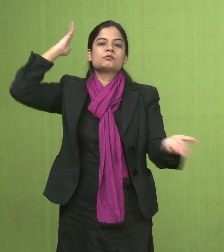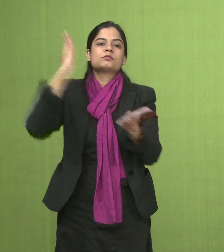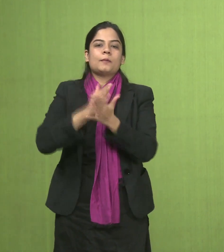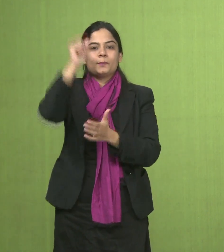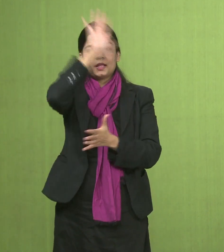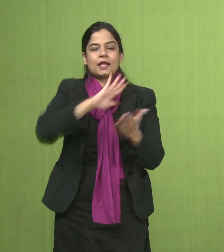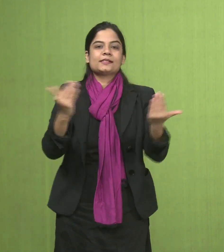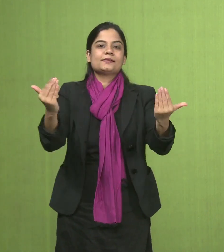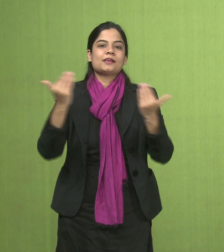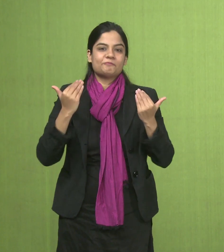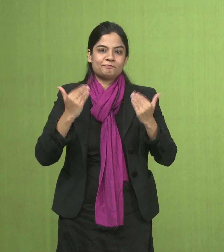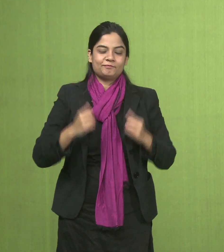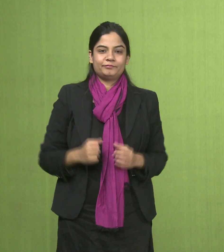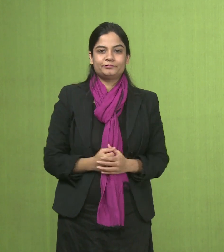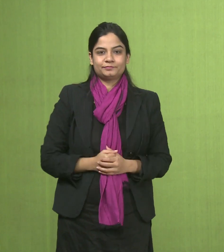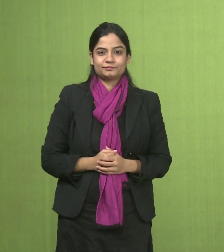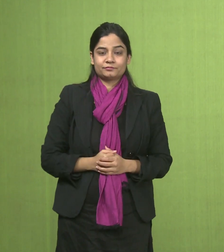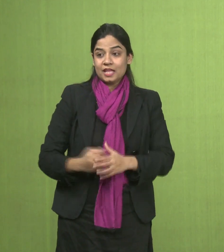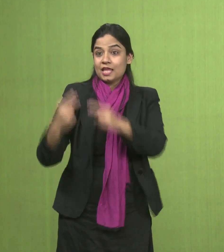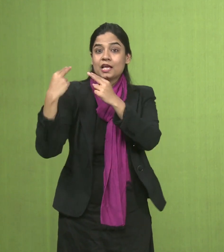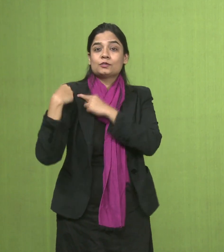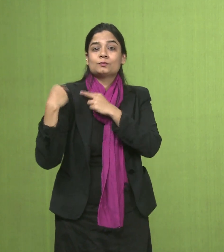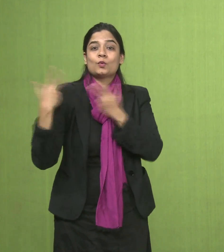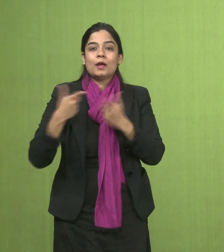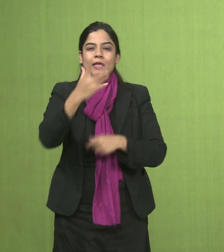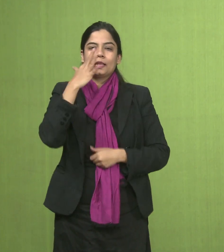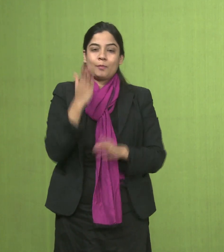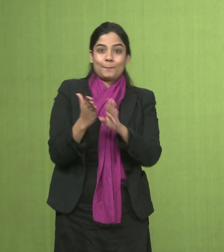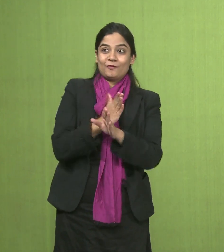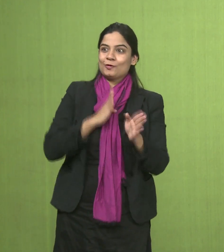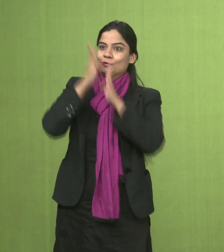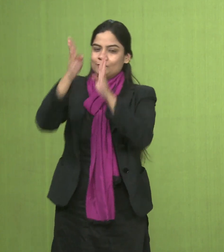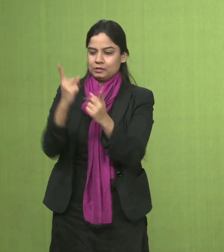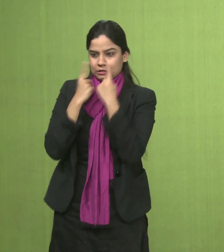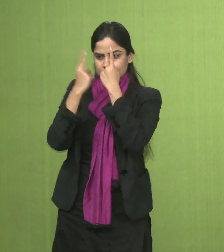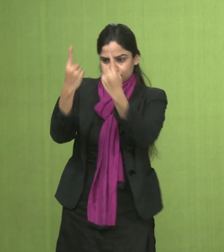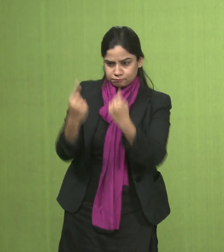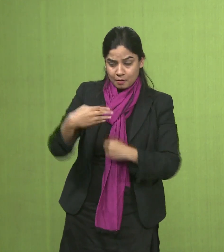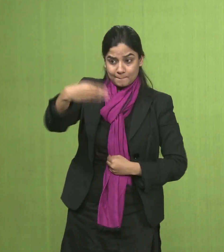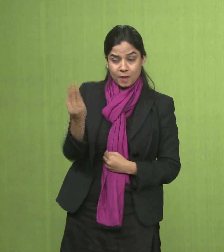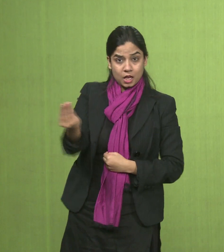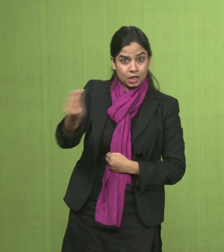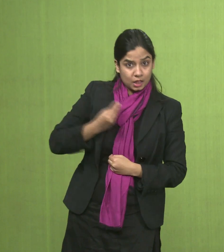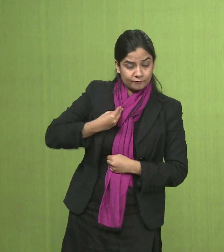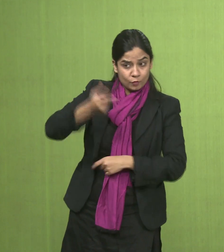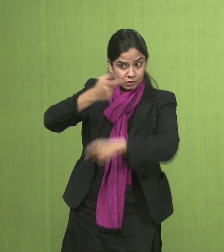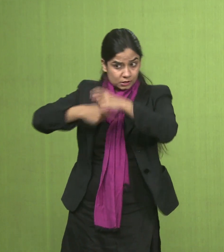and we should feel safe about our shopping responsibilities. You should always get the